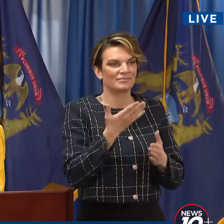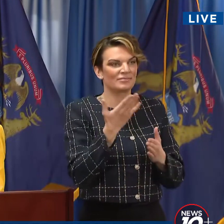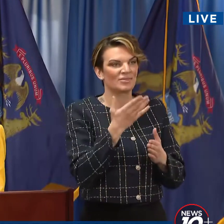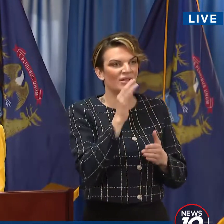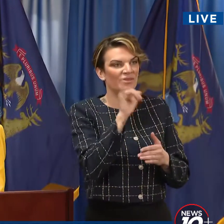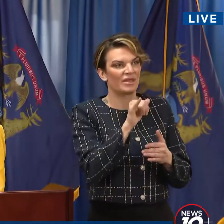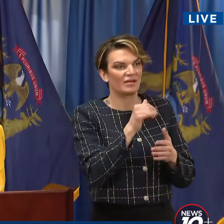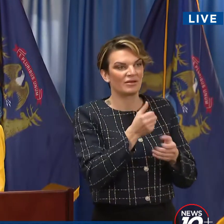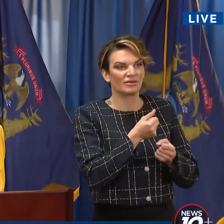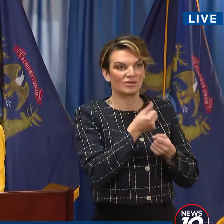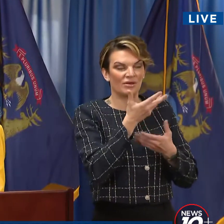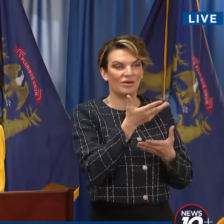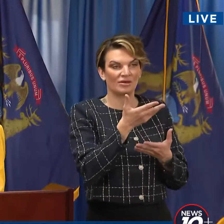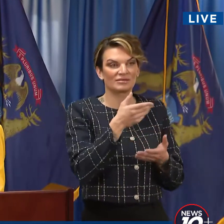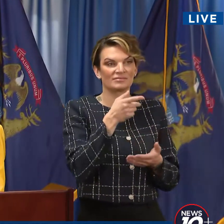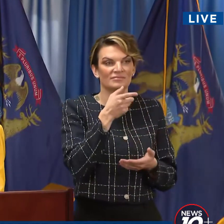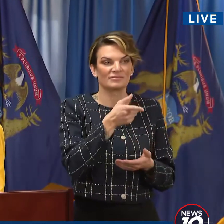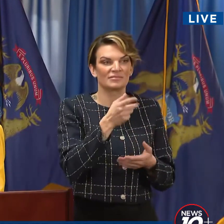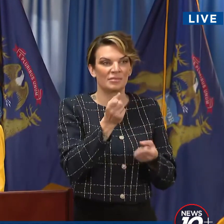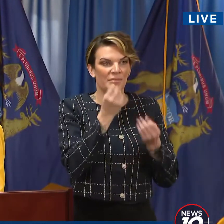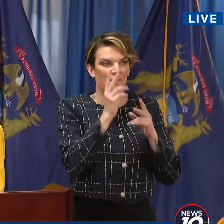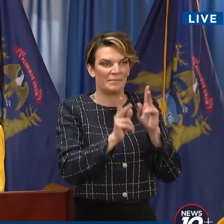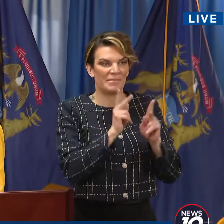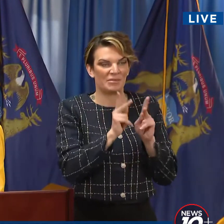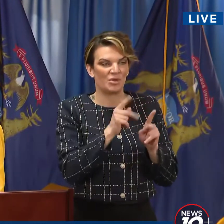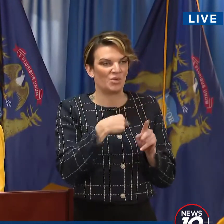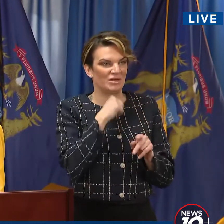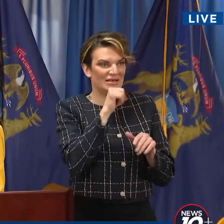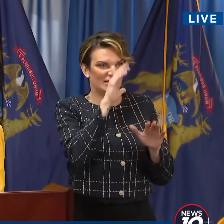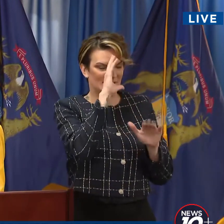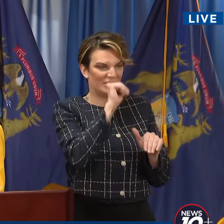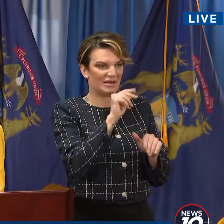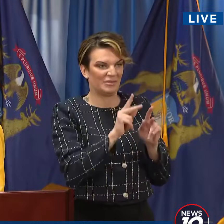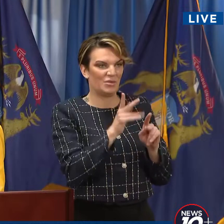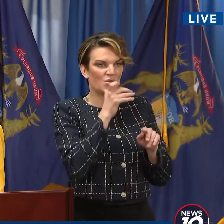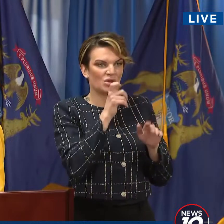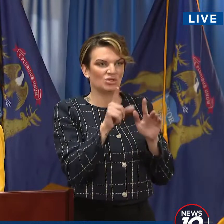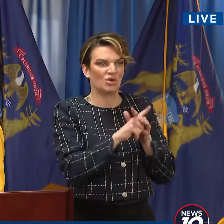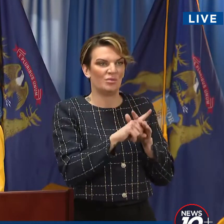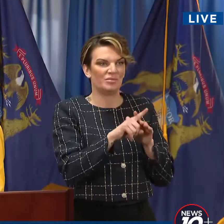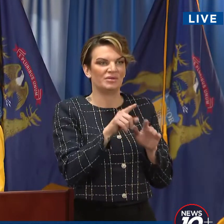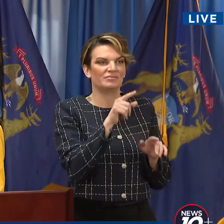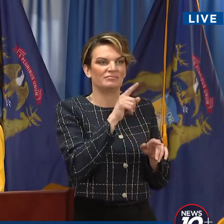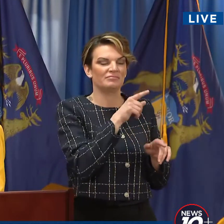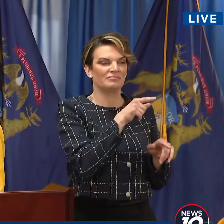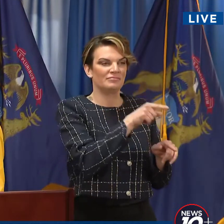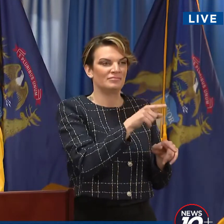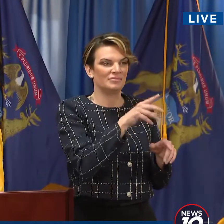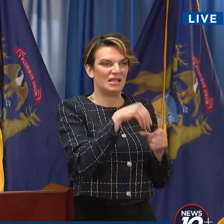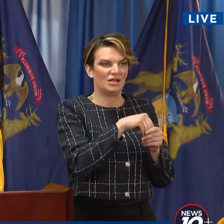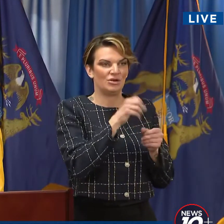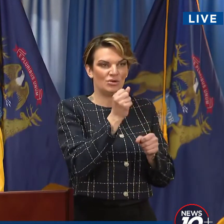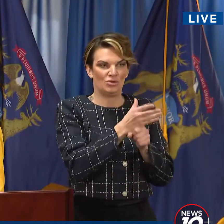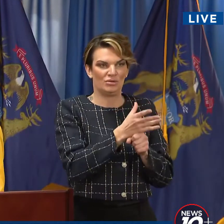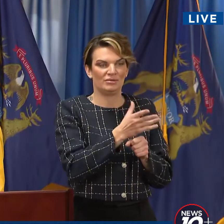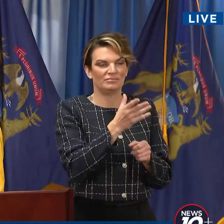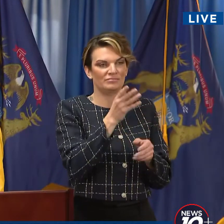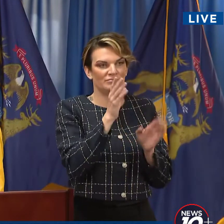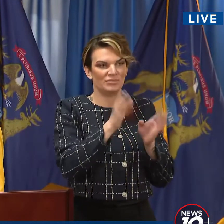that victory was the number of people we did not anticipate showing up and voting at early voting centers, 1.2 million